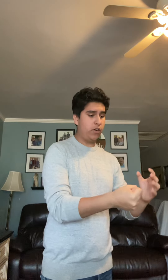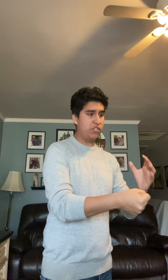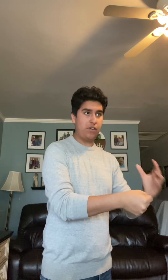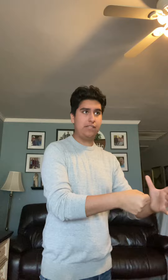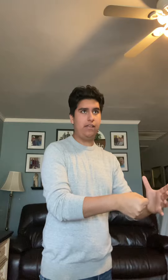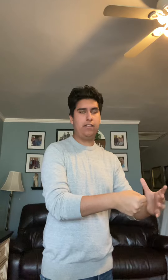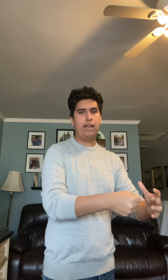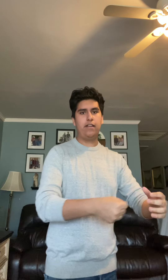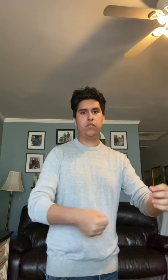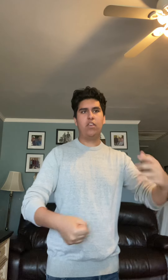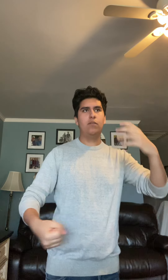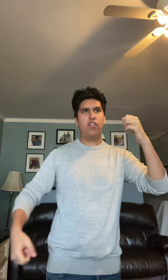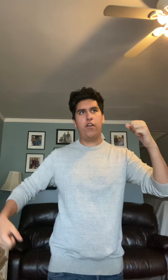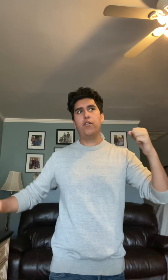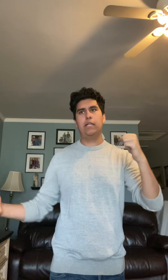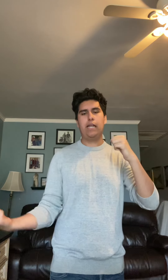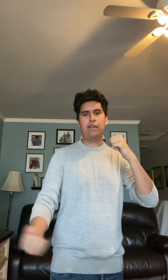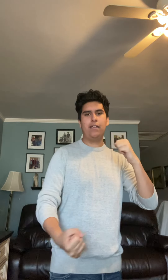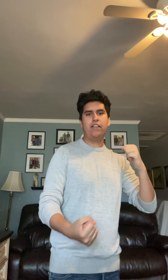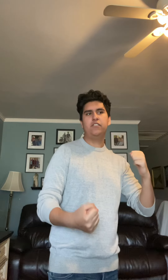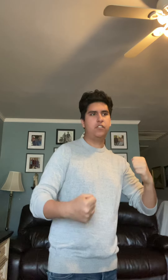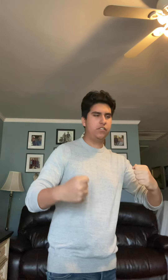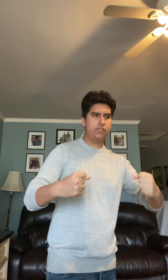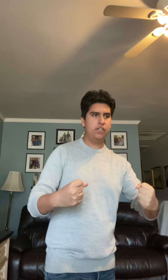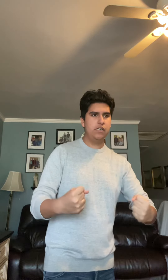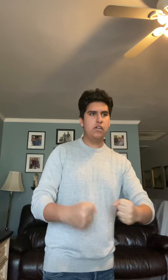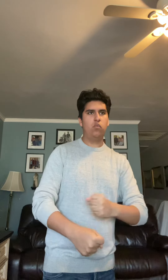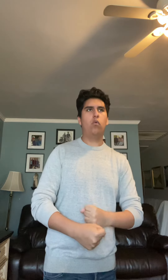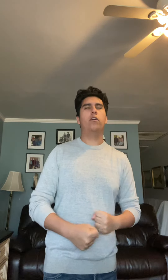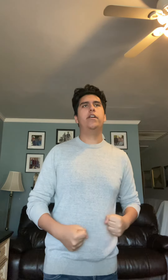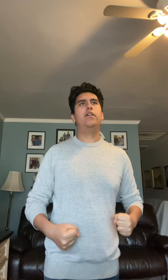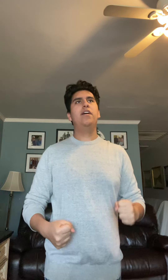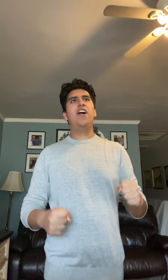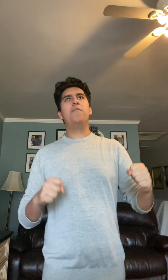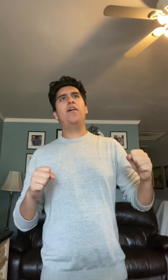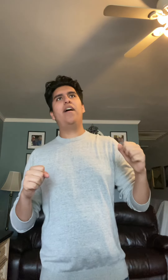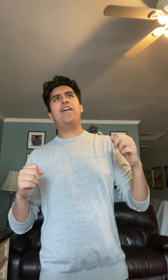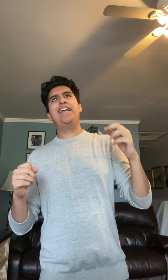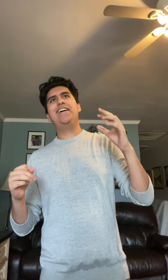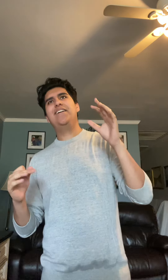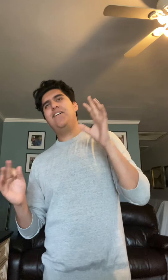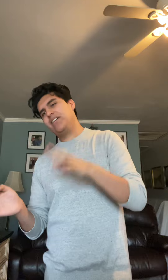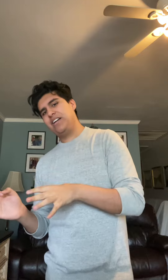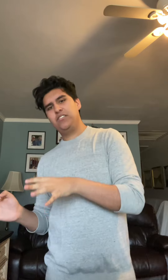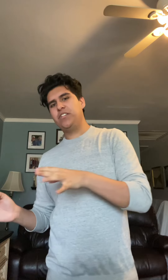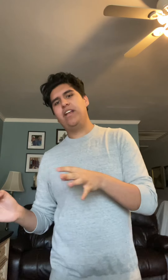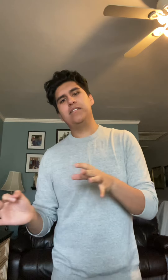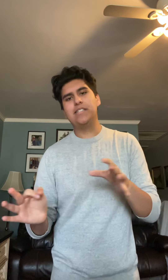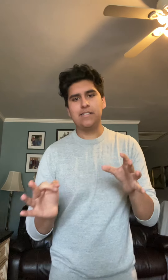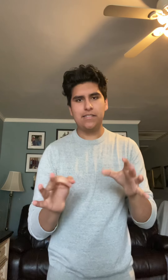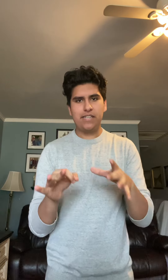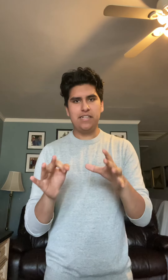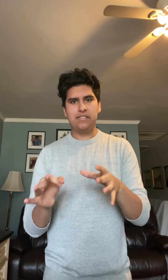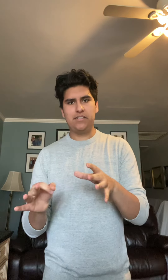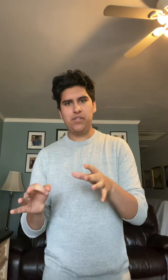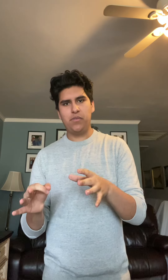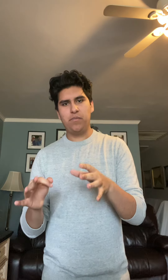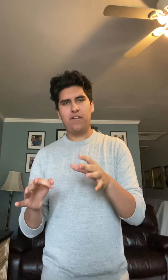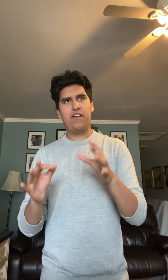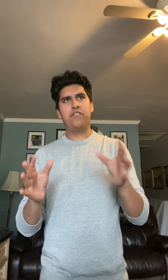which translates to lightning. So he was thunder and lightning, and he was just this warrior. But all kinds of shenanigans he gets into, my favorite of